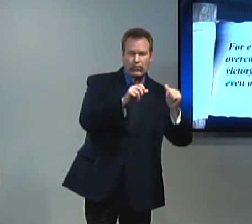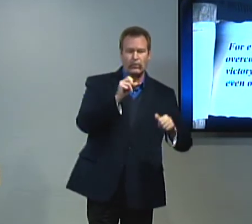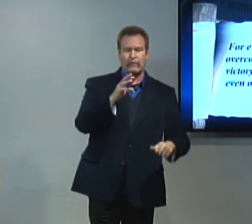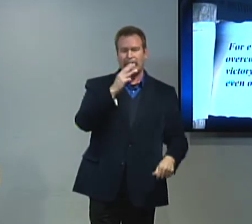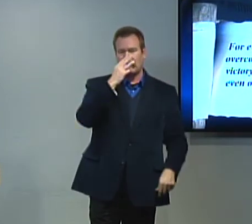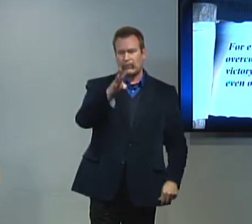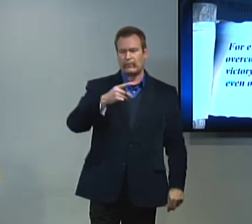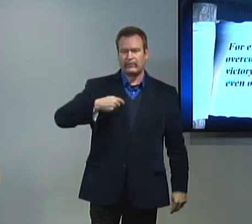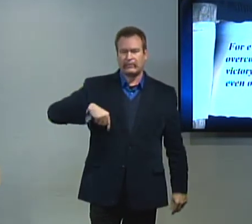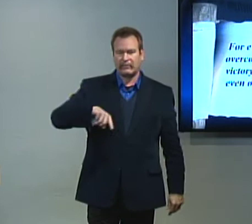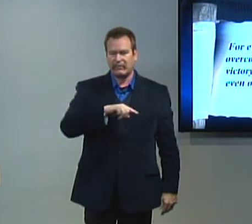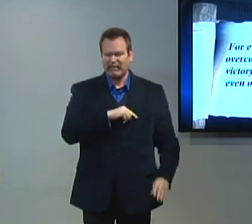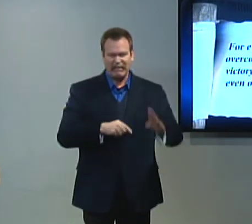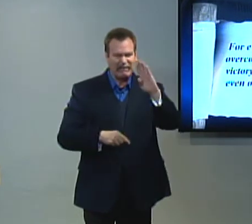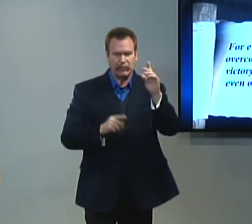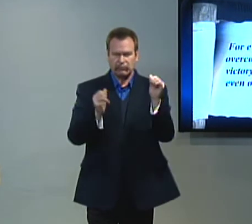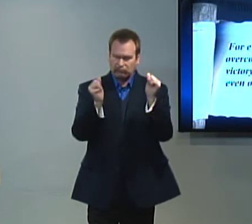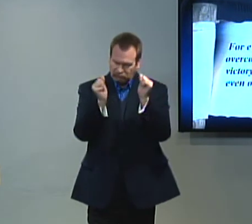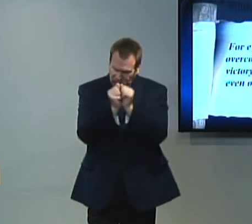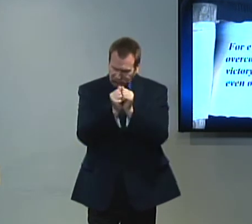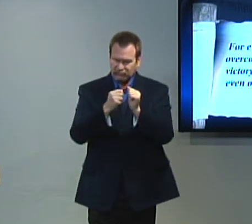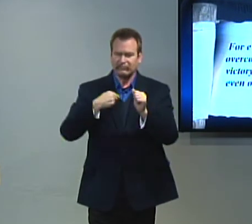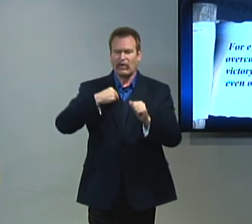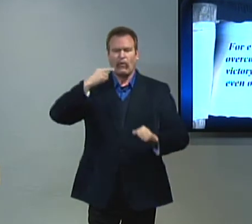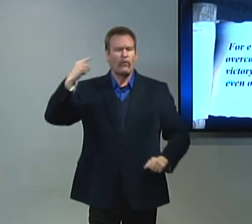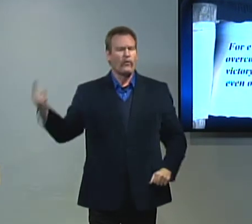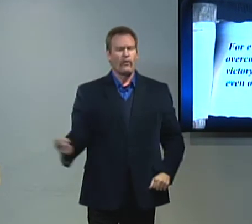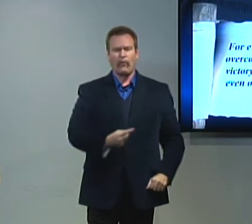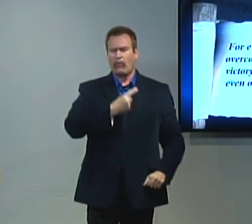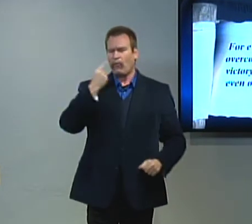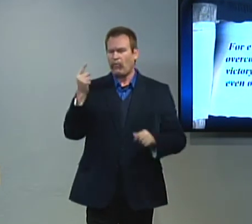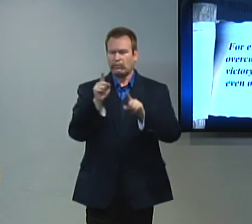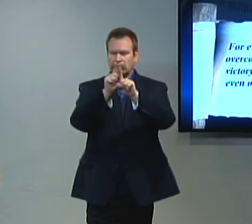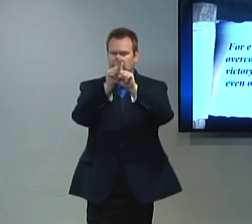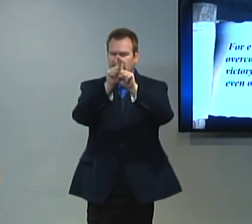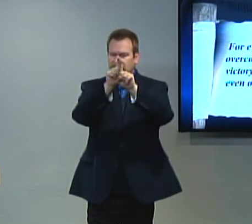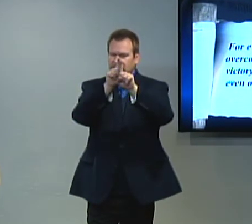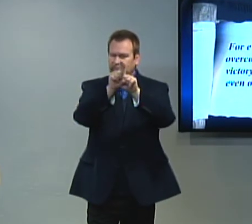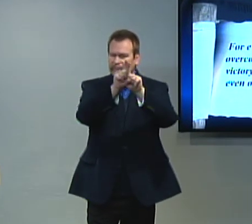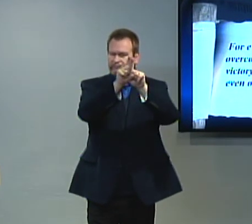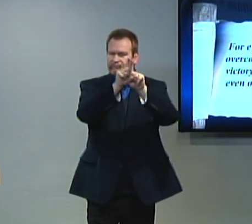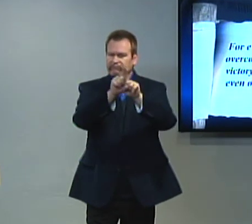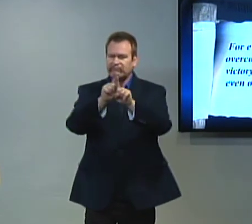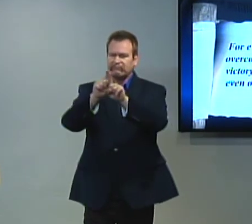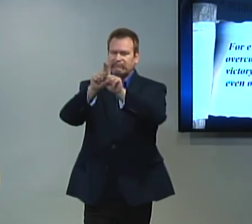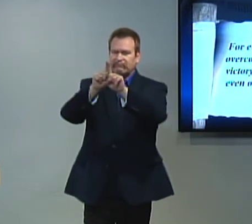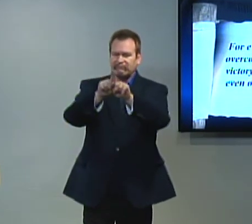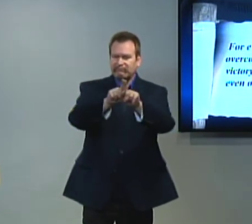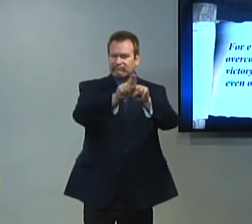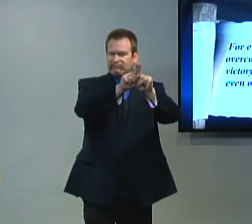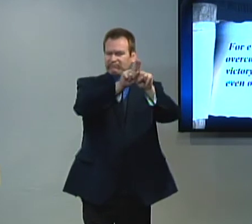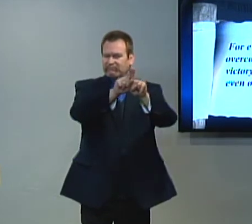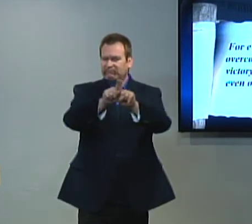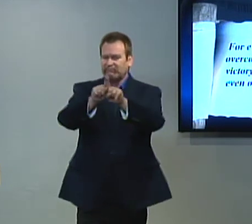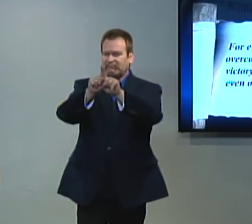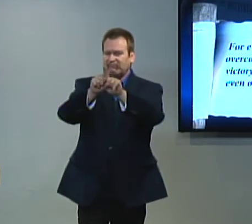And he promised to never leave or forsake us in another place. He is with us always. Like the song talked about, it's